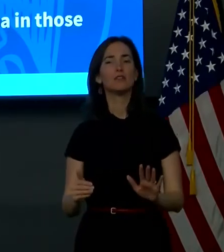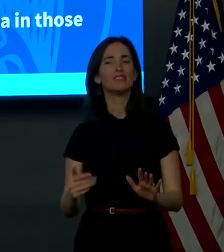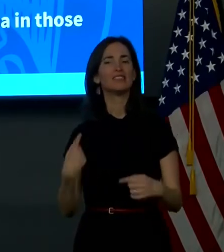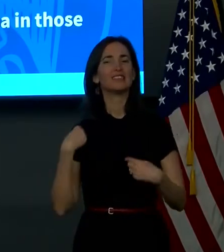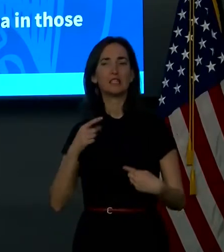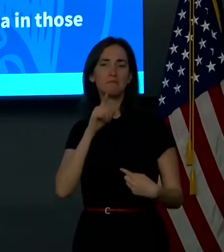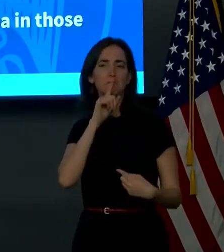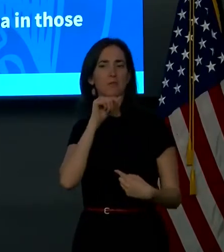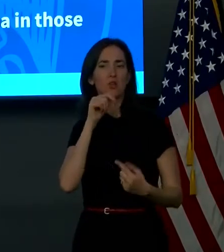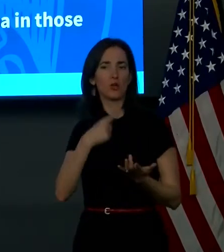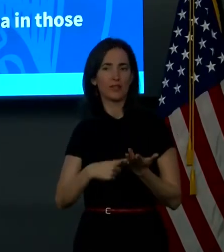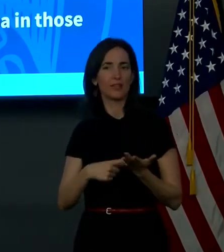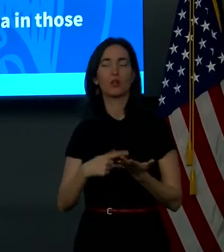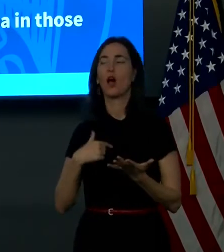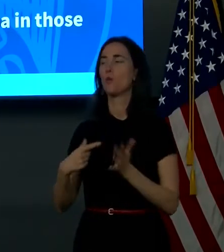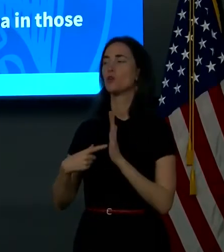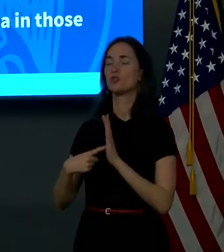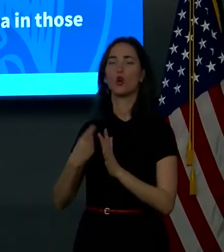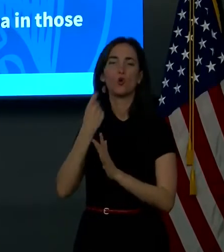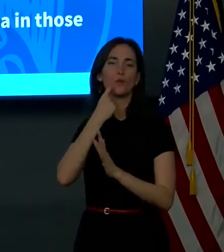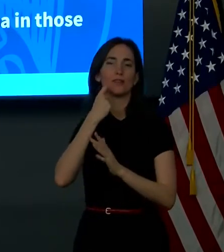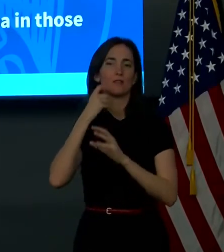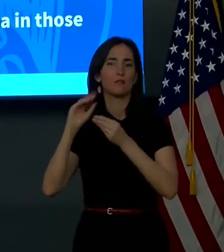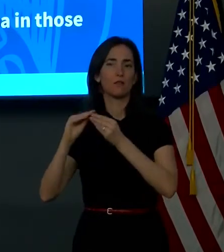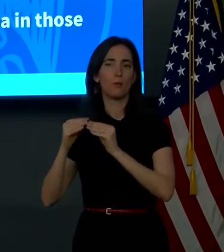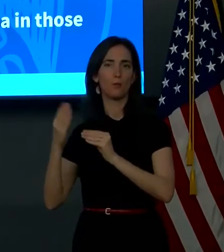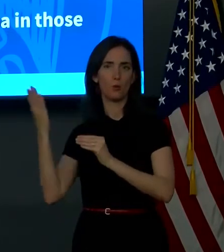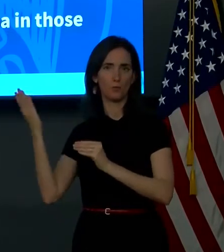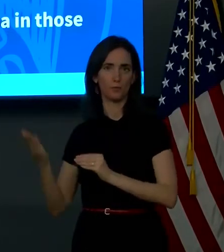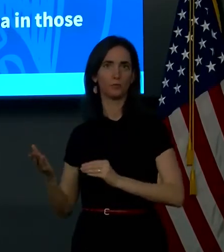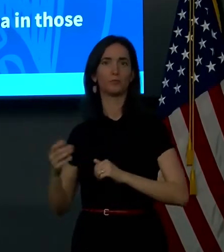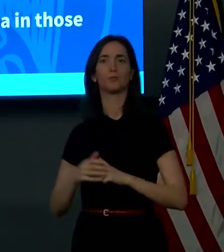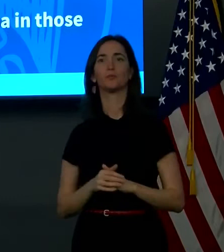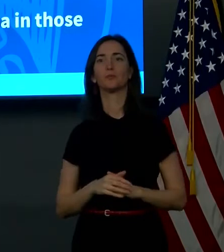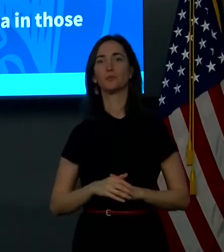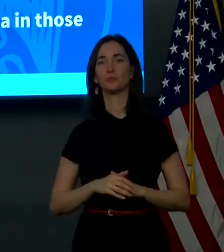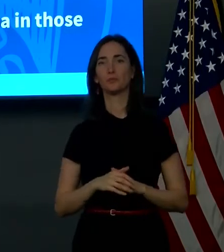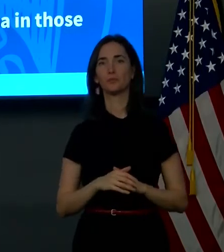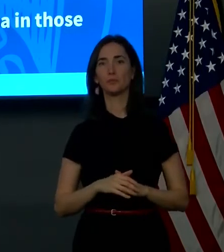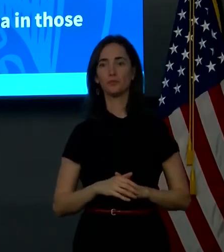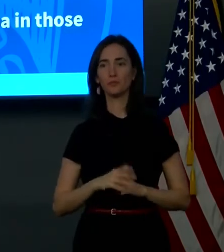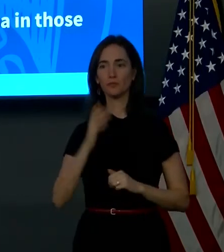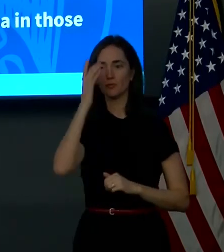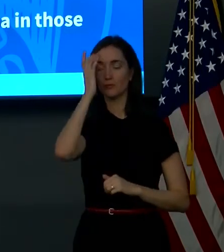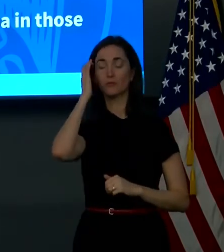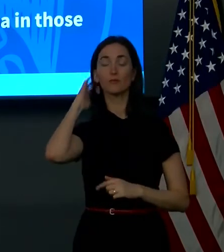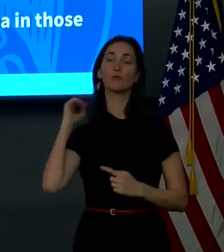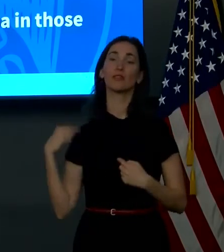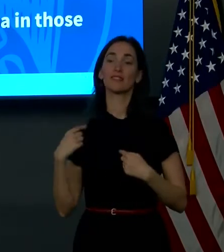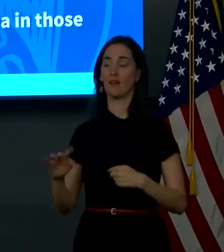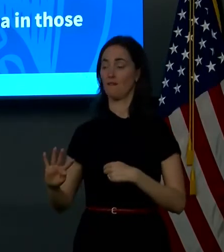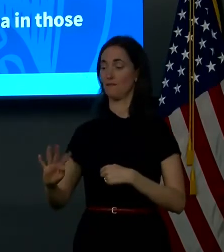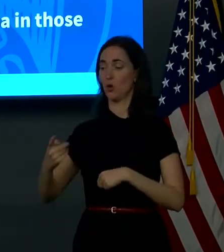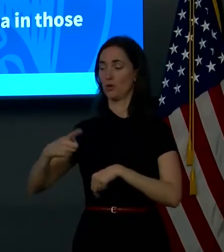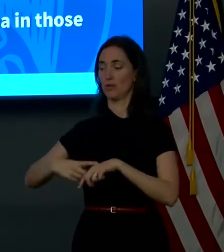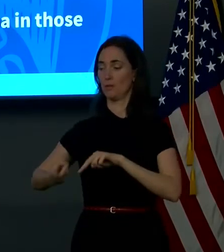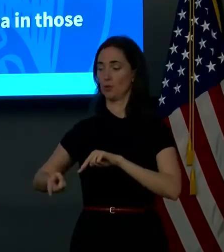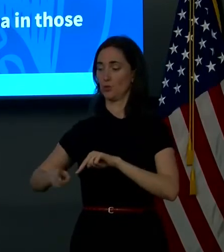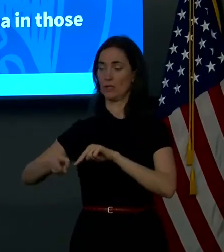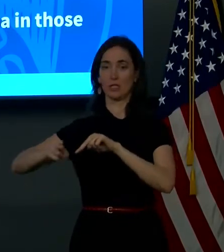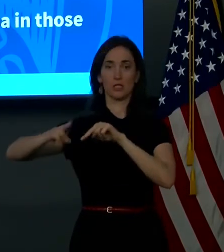present some recent stats. As every measure has gone up through this fourth surge, this